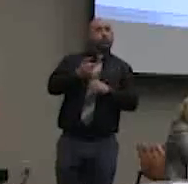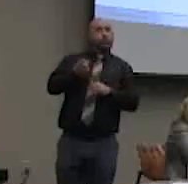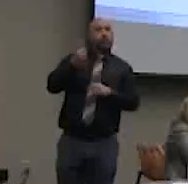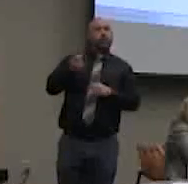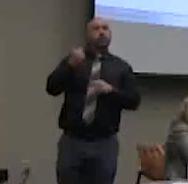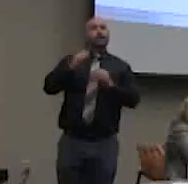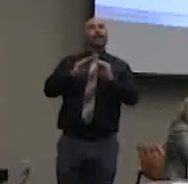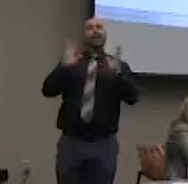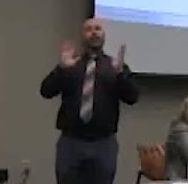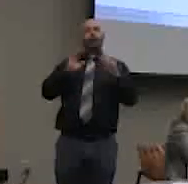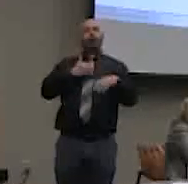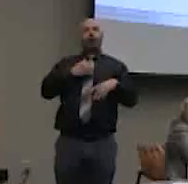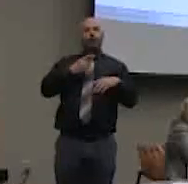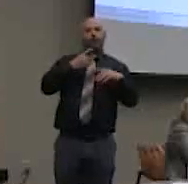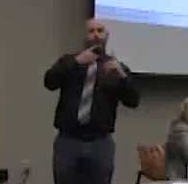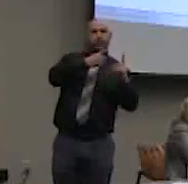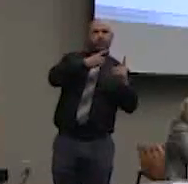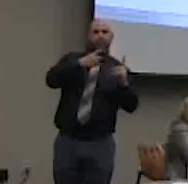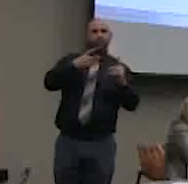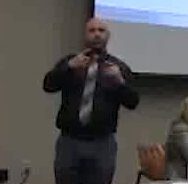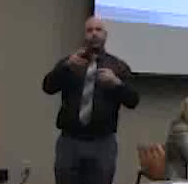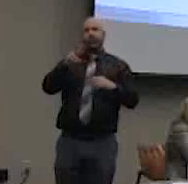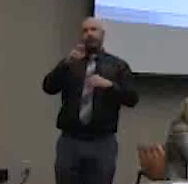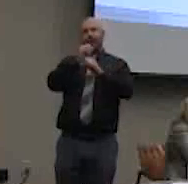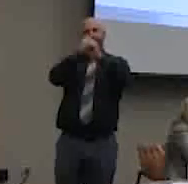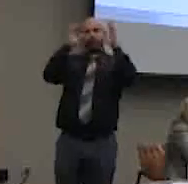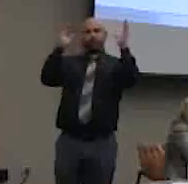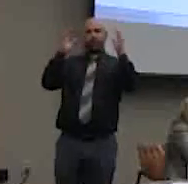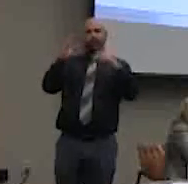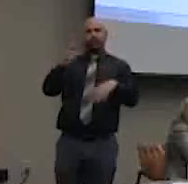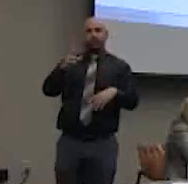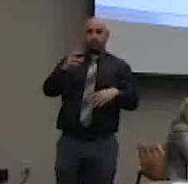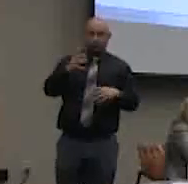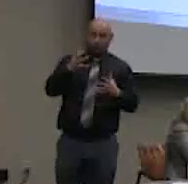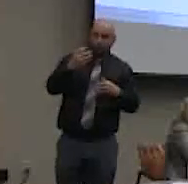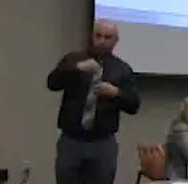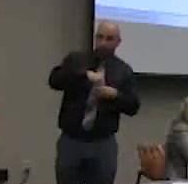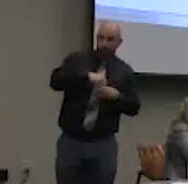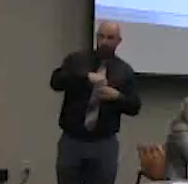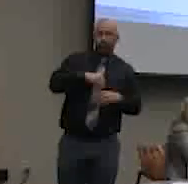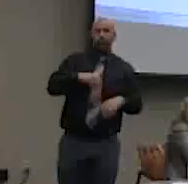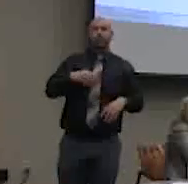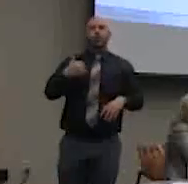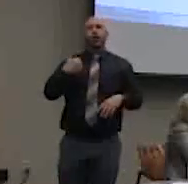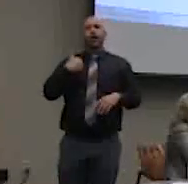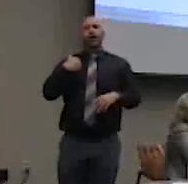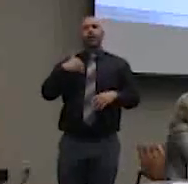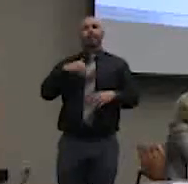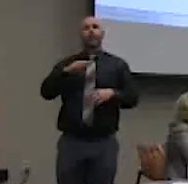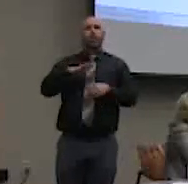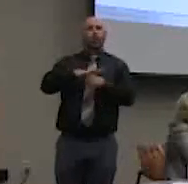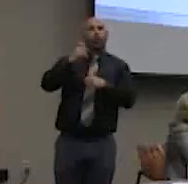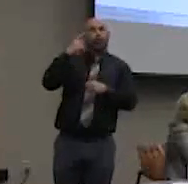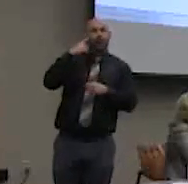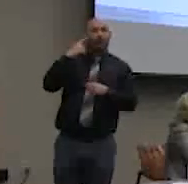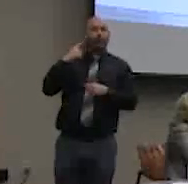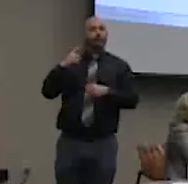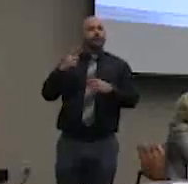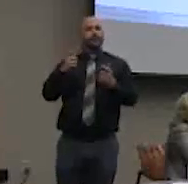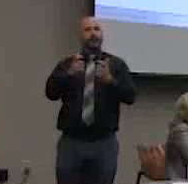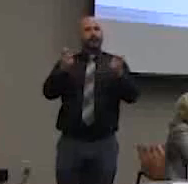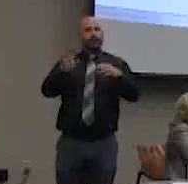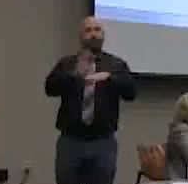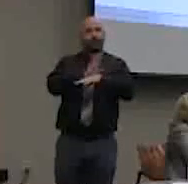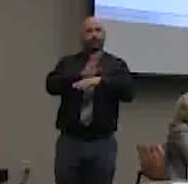mission and where we want to go to see if they wanted to be a part of it. So we have municipalities, we have big business, we